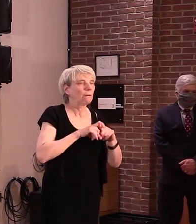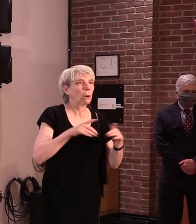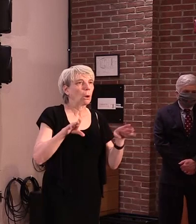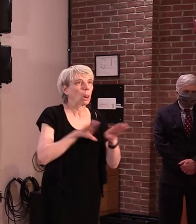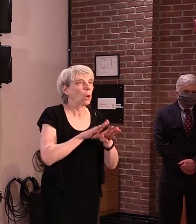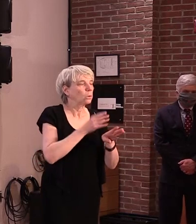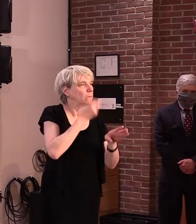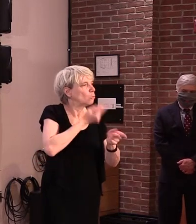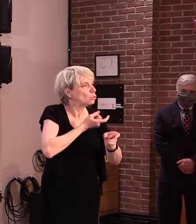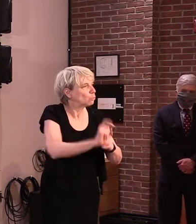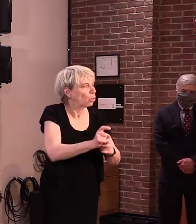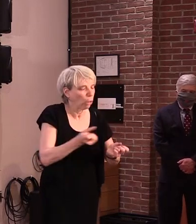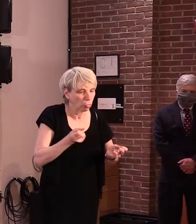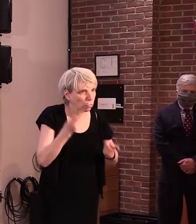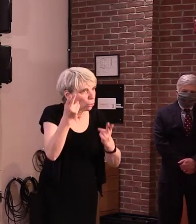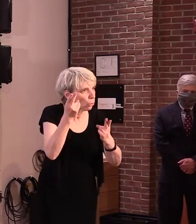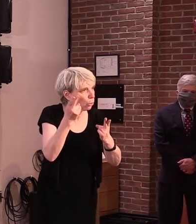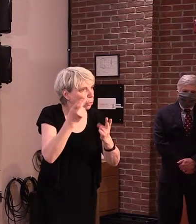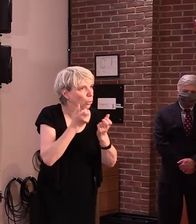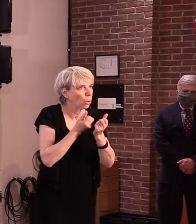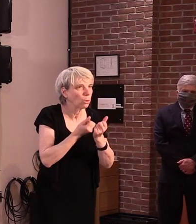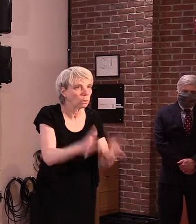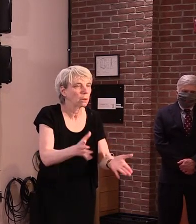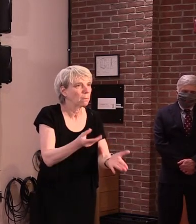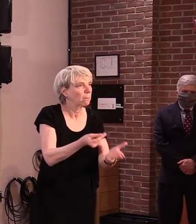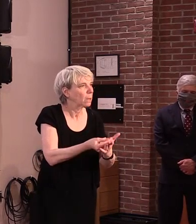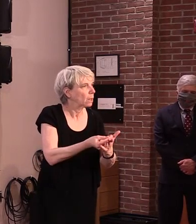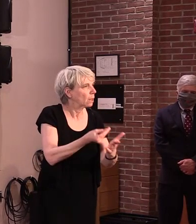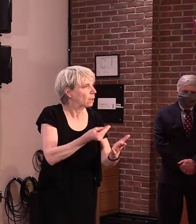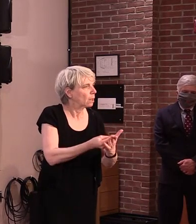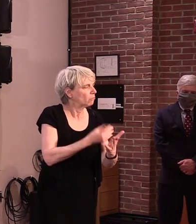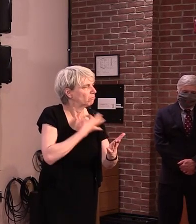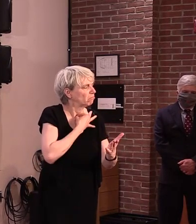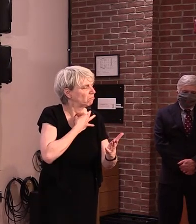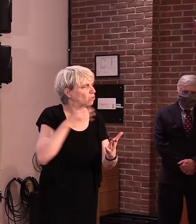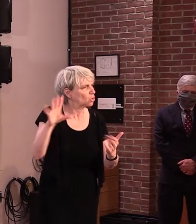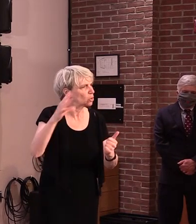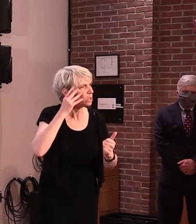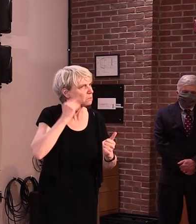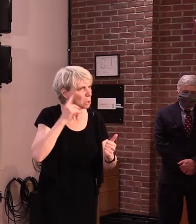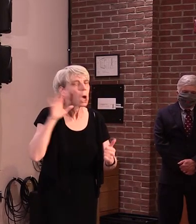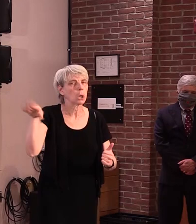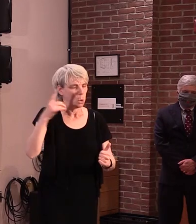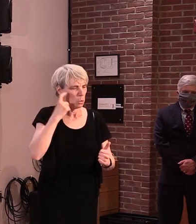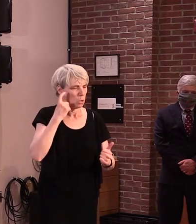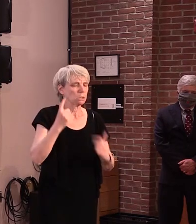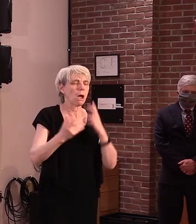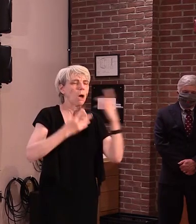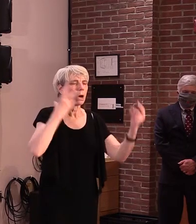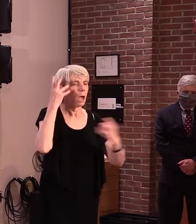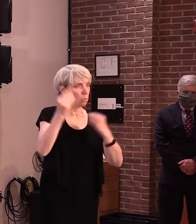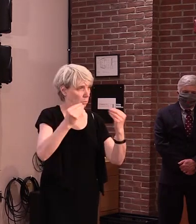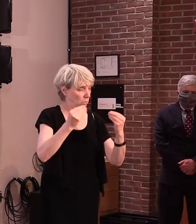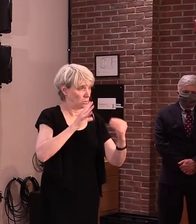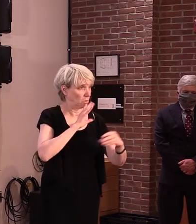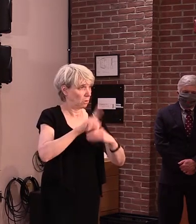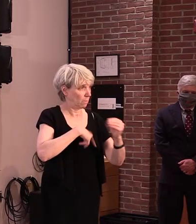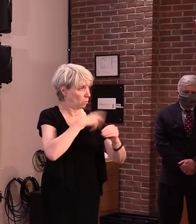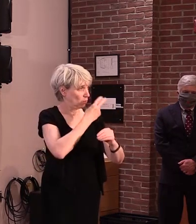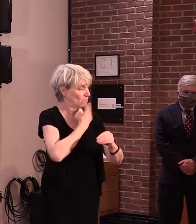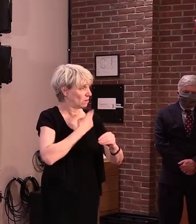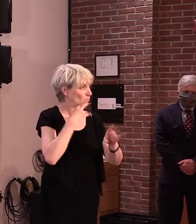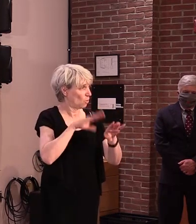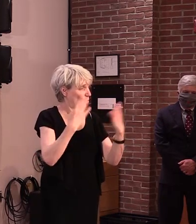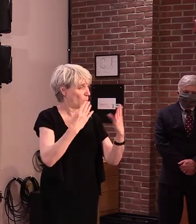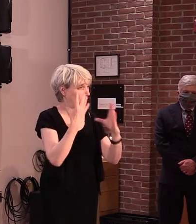to deal with. And I'm not sure if you spent a lot of time outside lately, but with the outdoor dining, we've